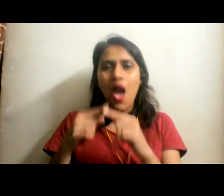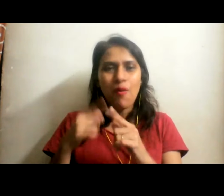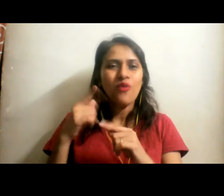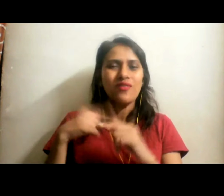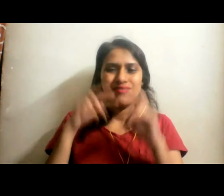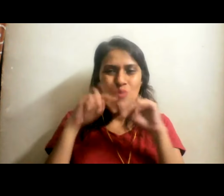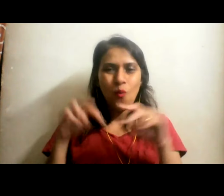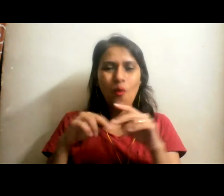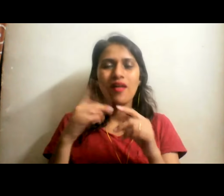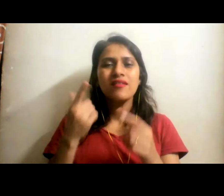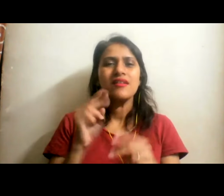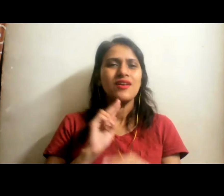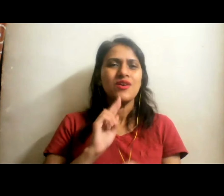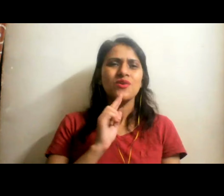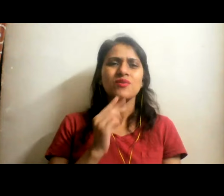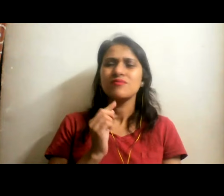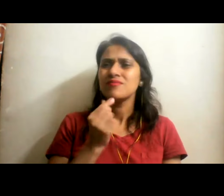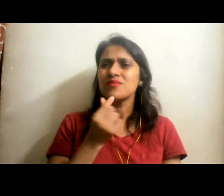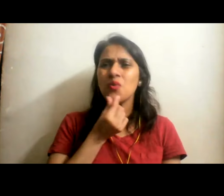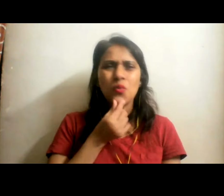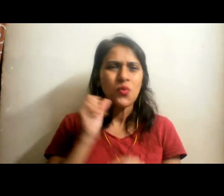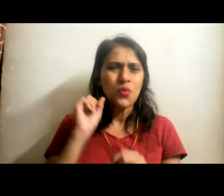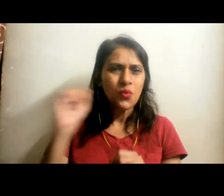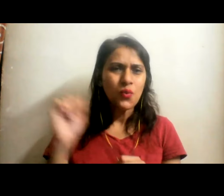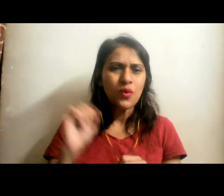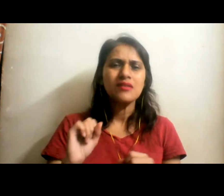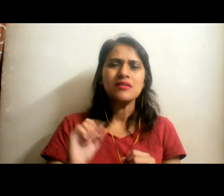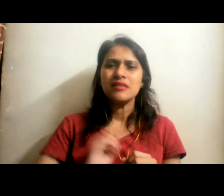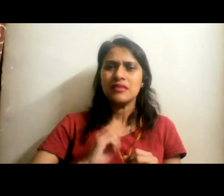or maybe LGBTQIA community faces.